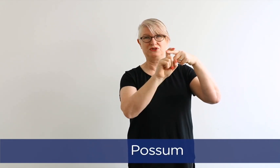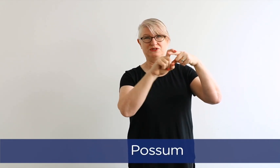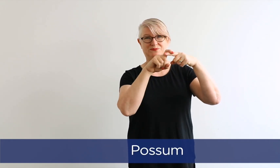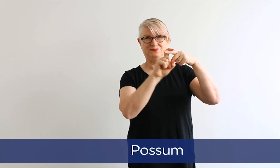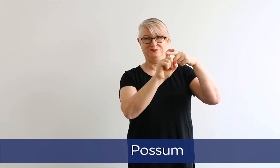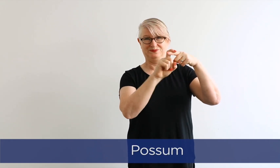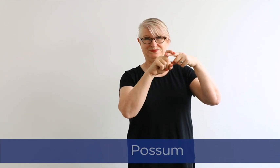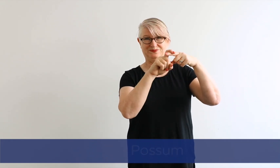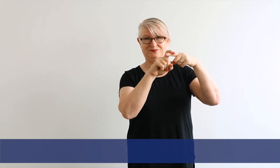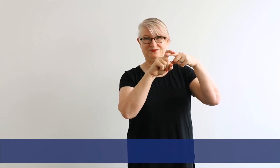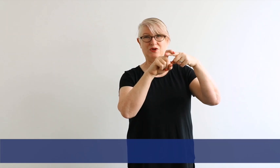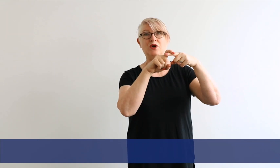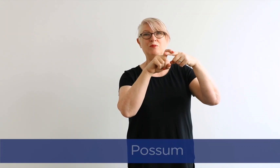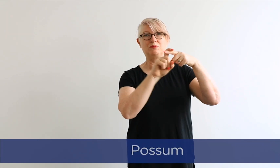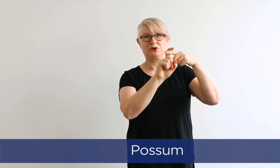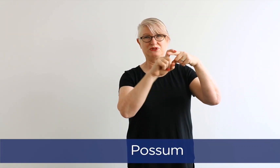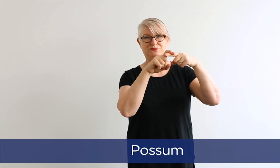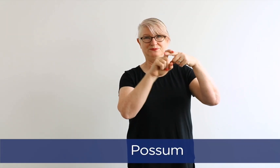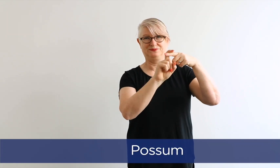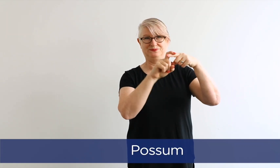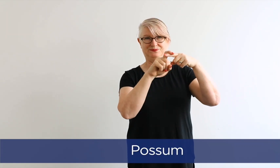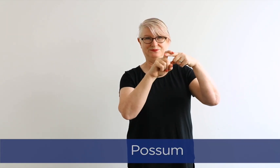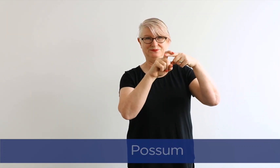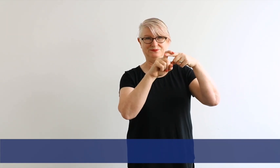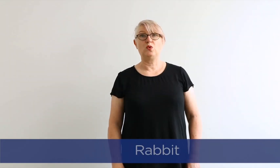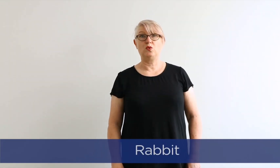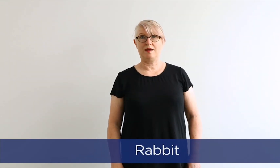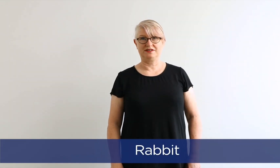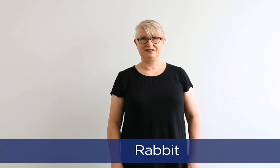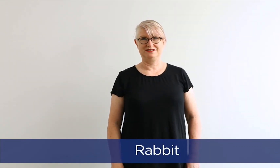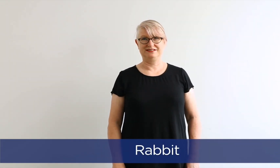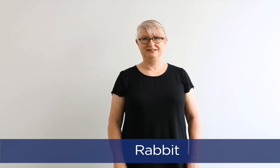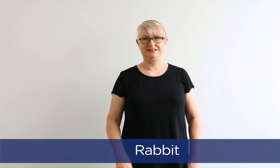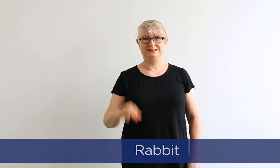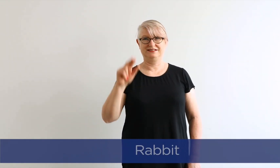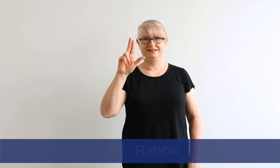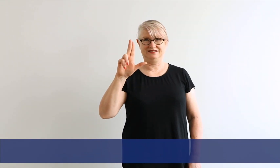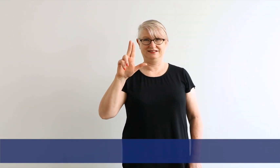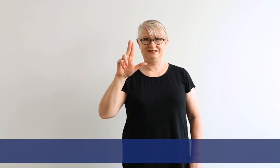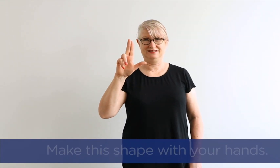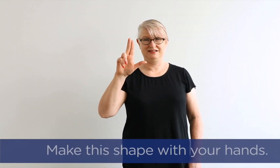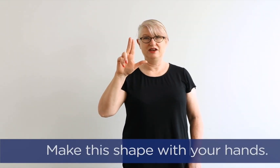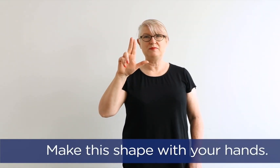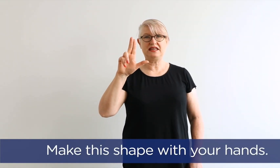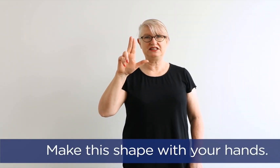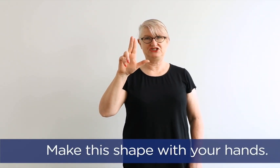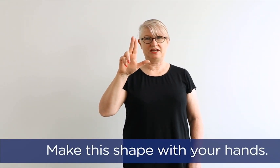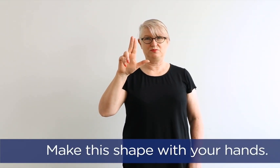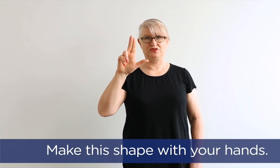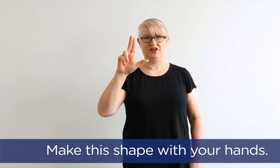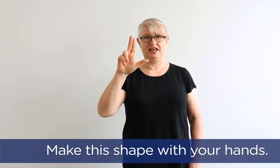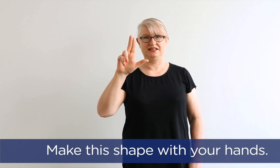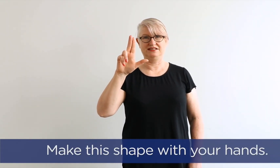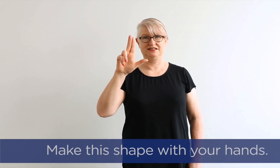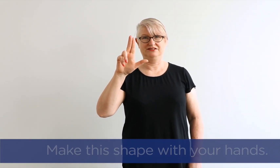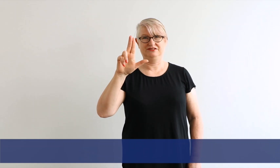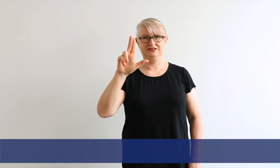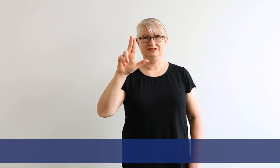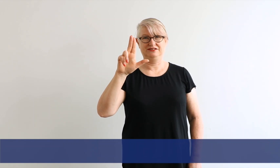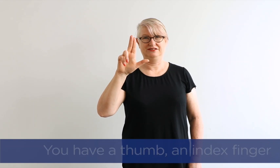Possum. Possum. Rabbit. Make this shape with your hands. You